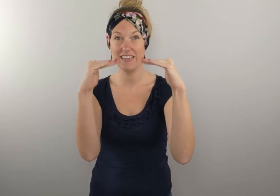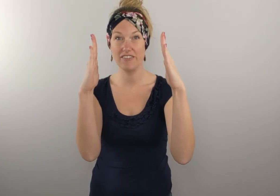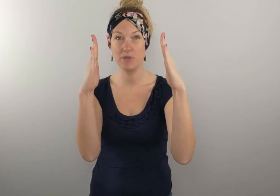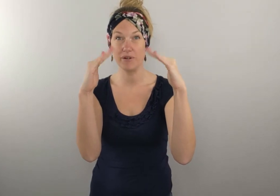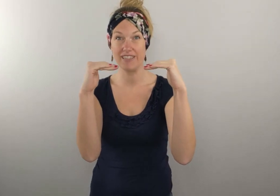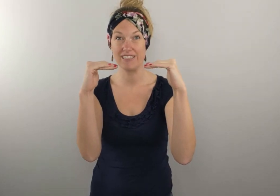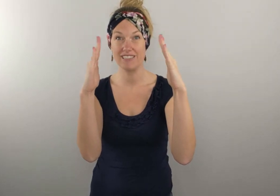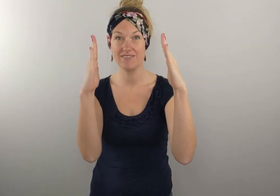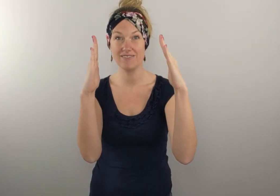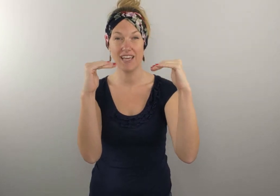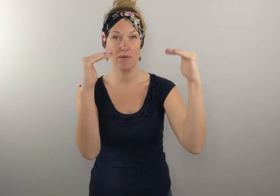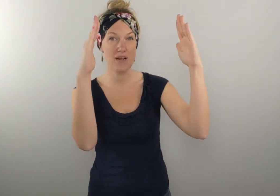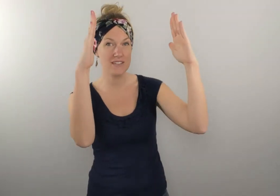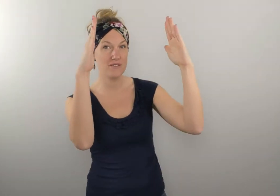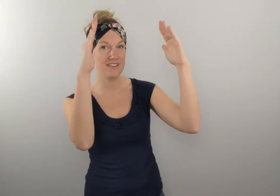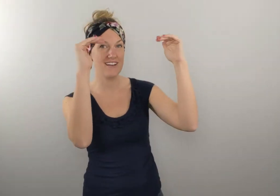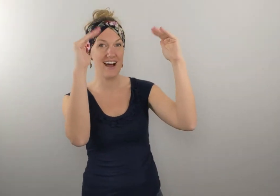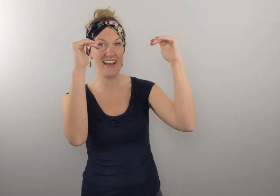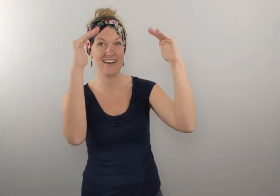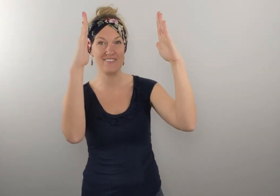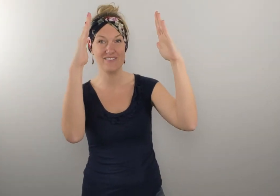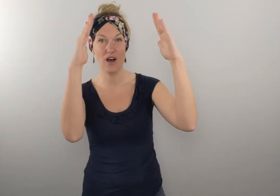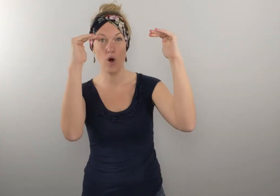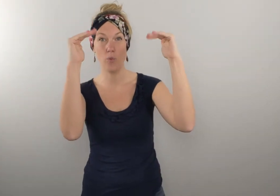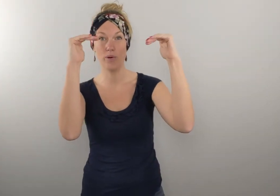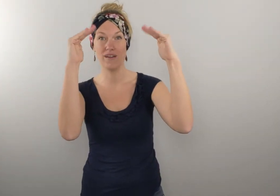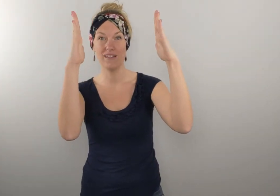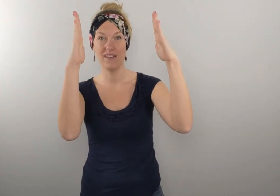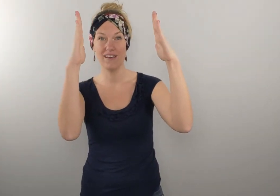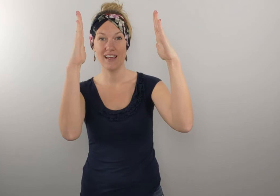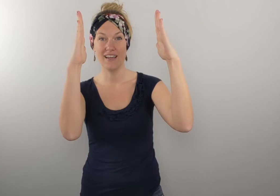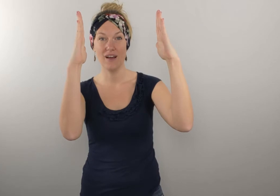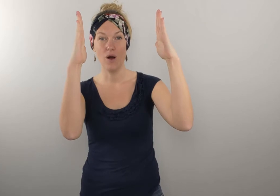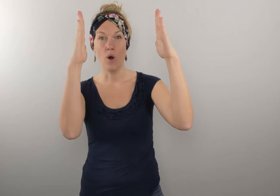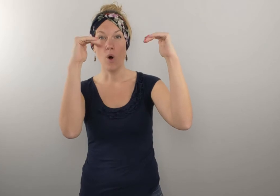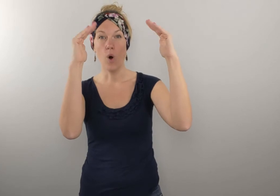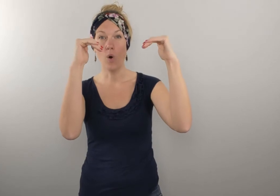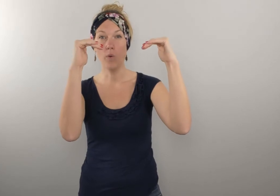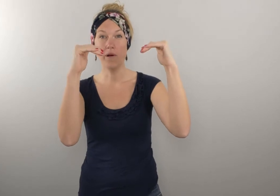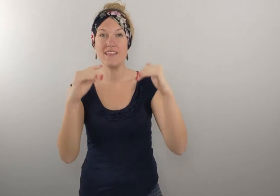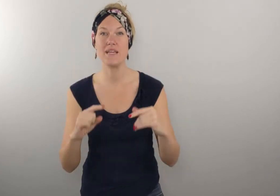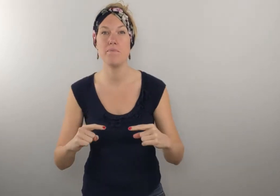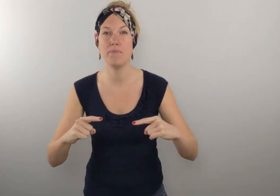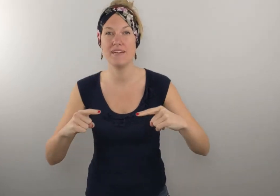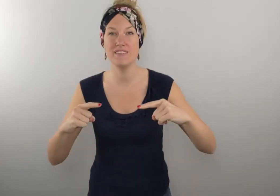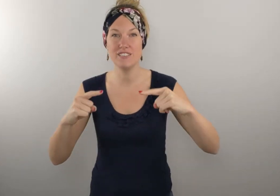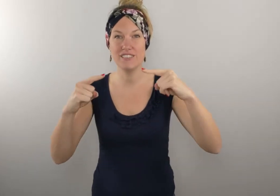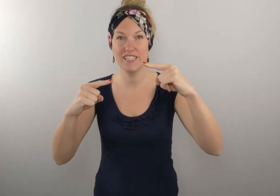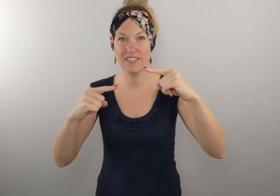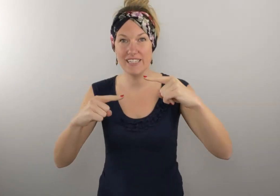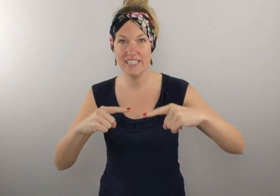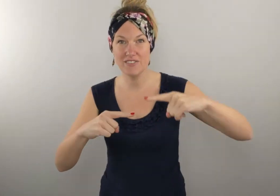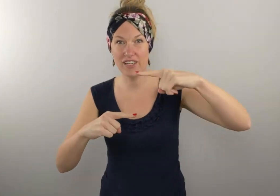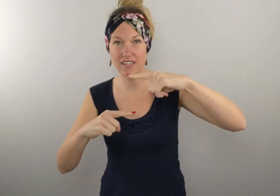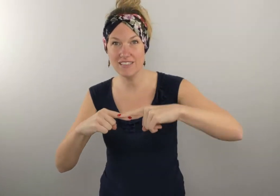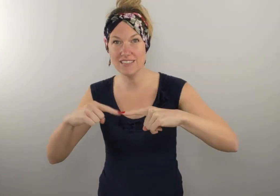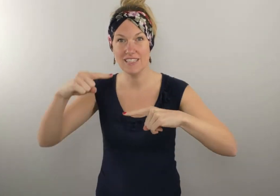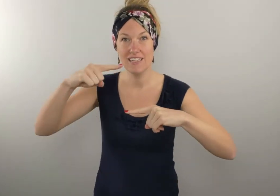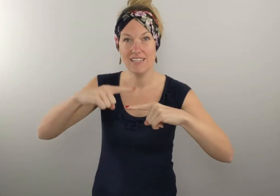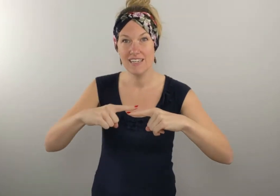lift bridge, okay? But I do it a little higher. Hope, okay? Hope, and then build. You take your index fingers like